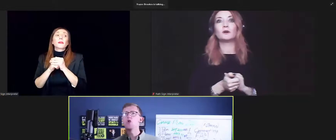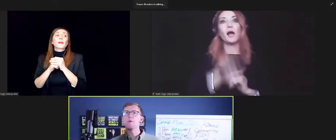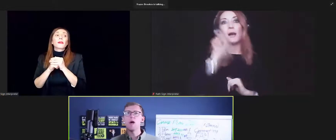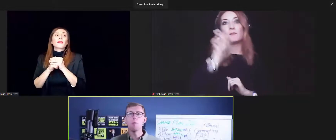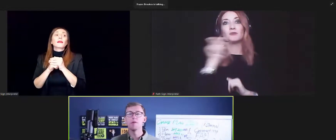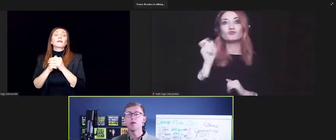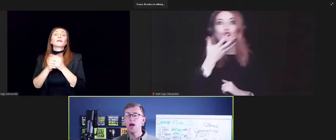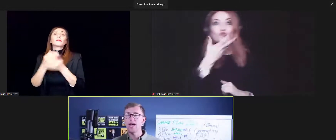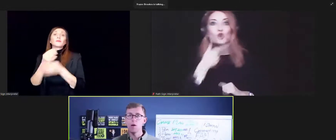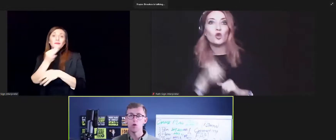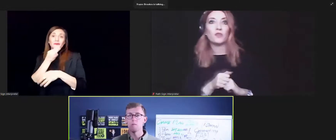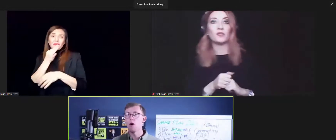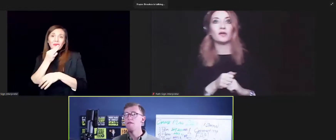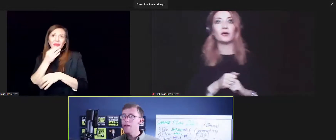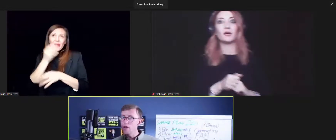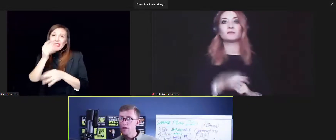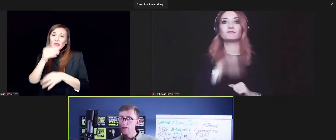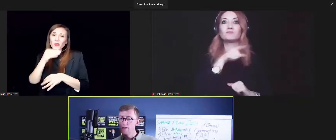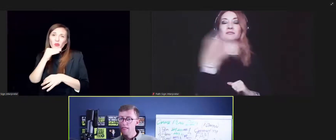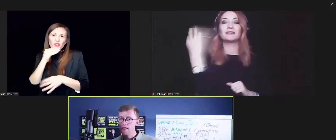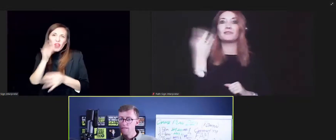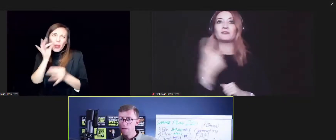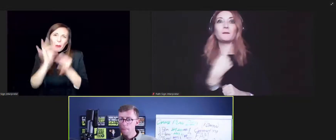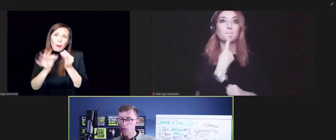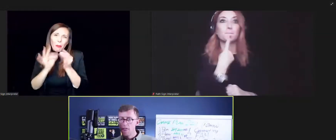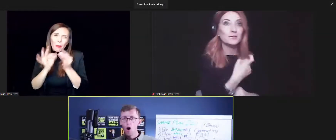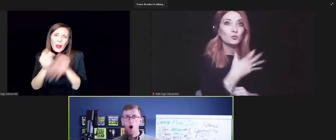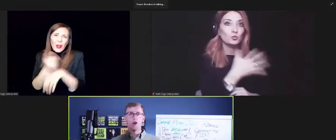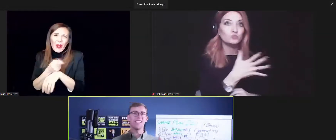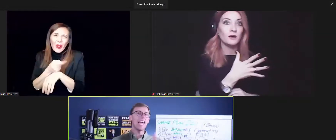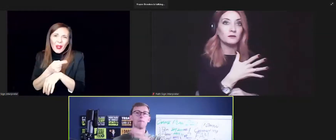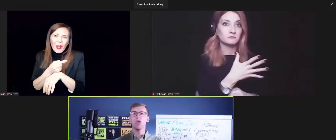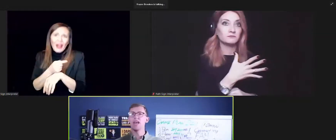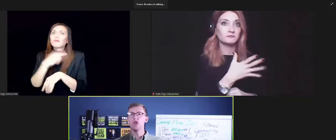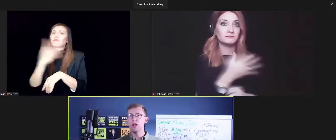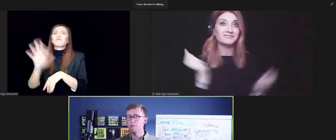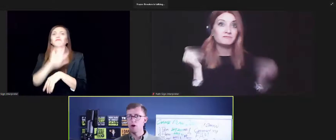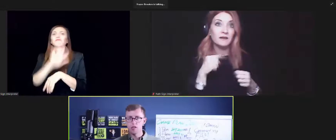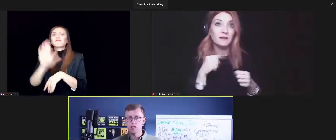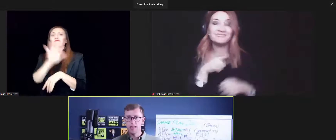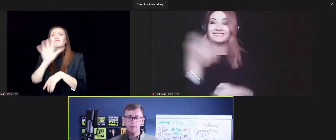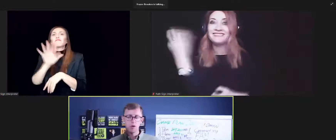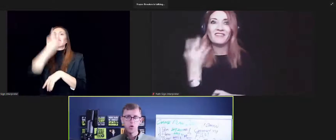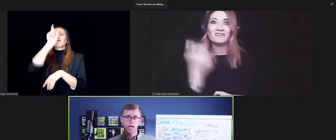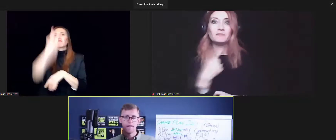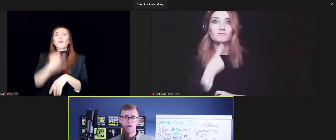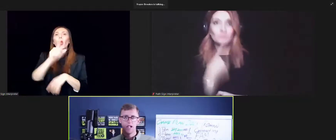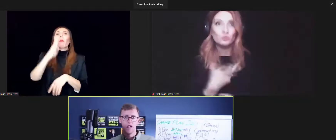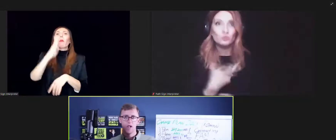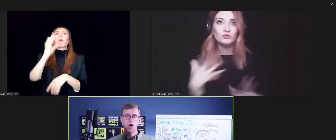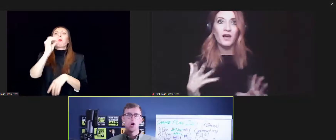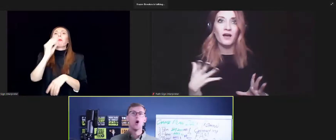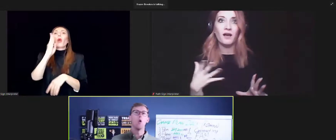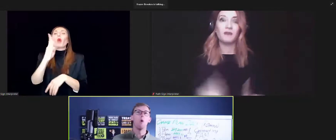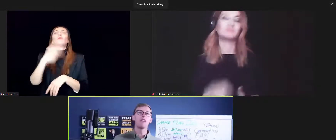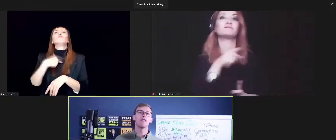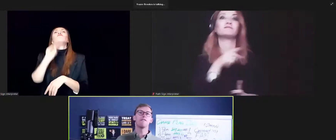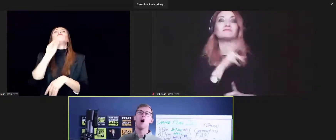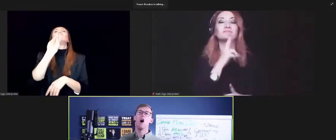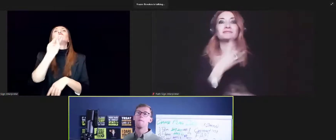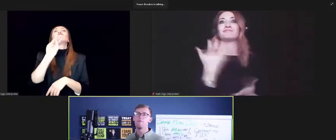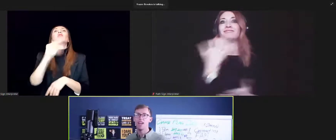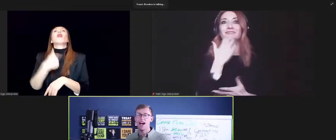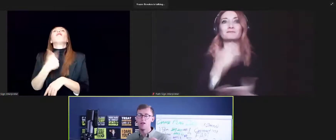would you be open to checking out some more information on a game-changing product that I'm using? No worries